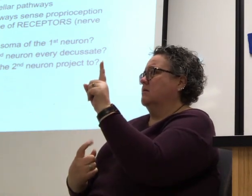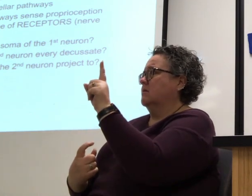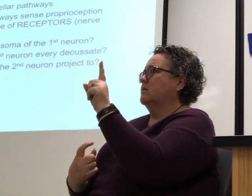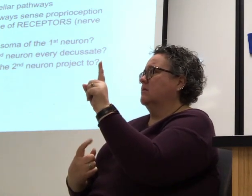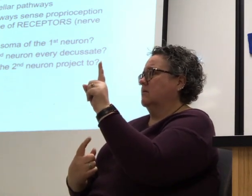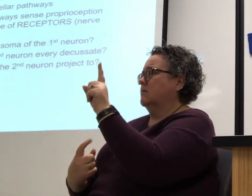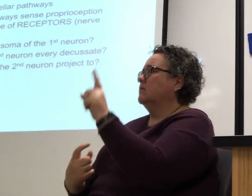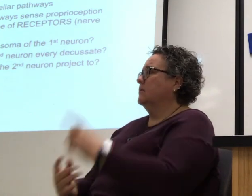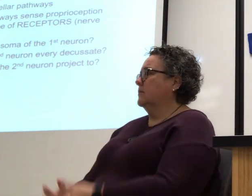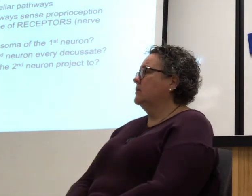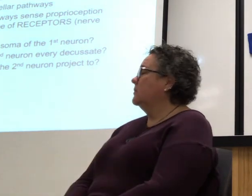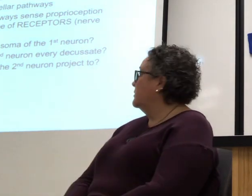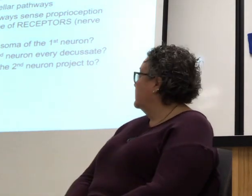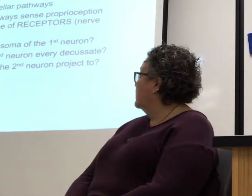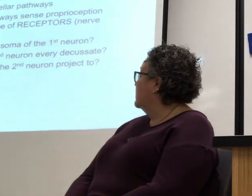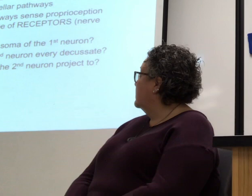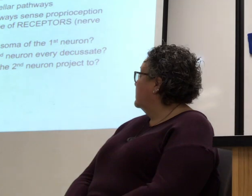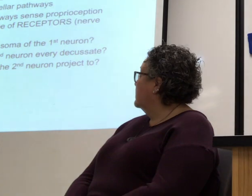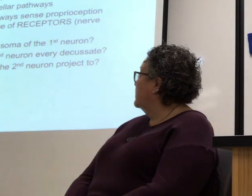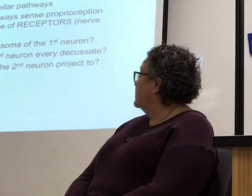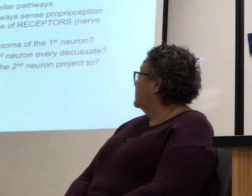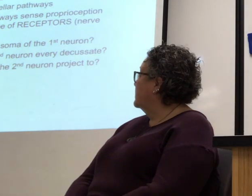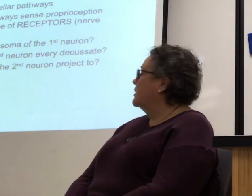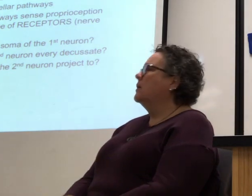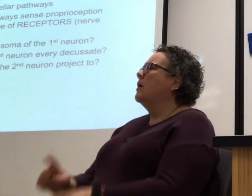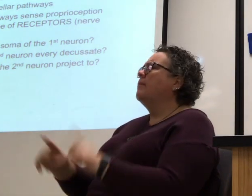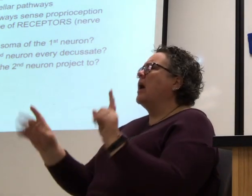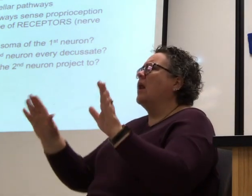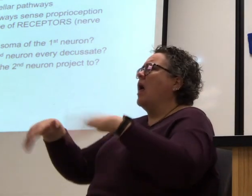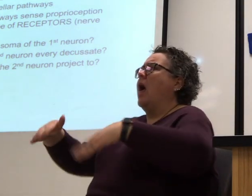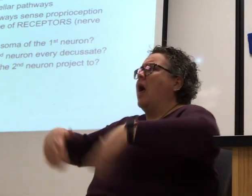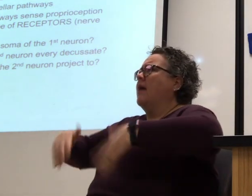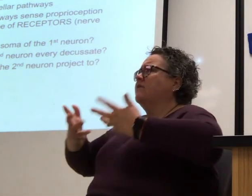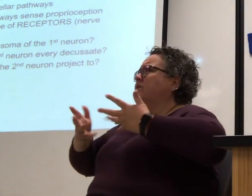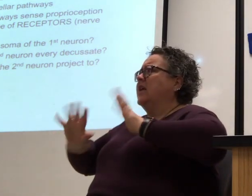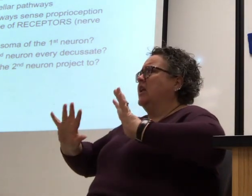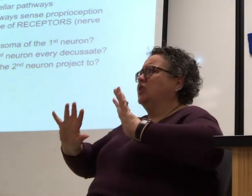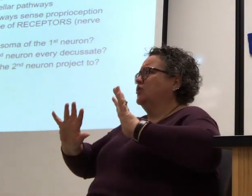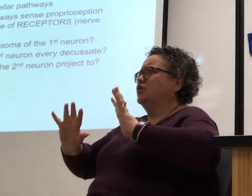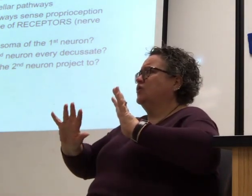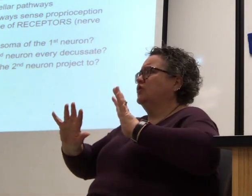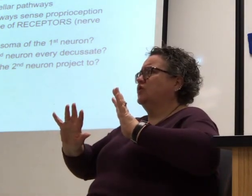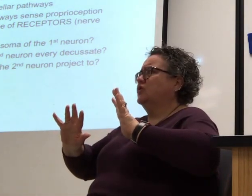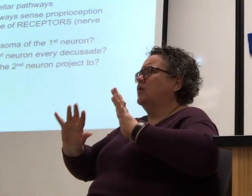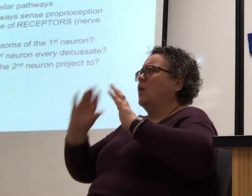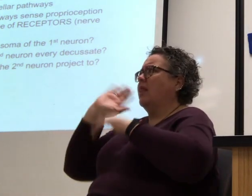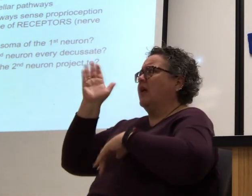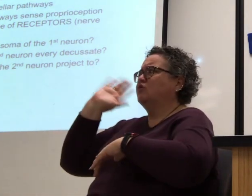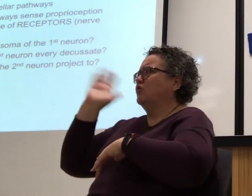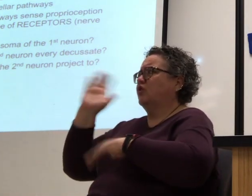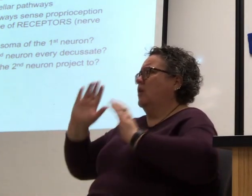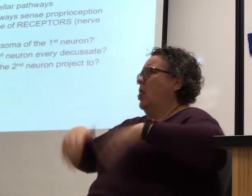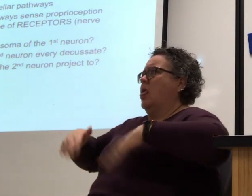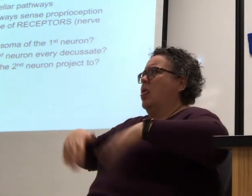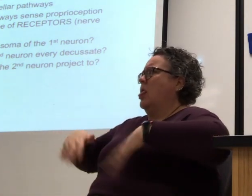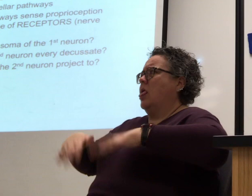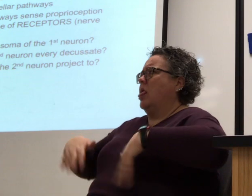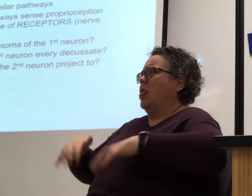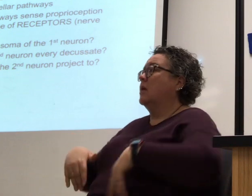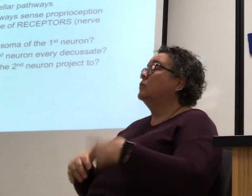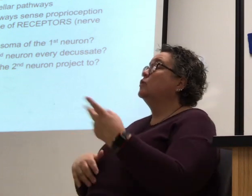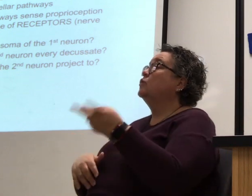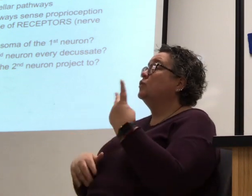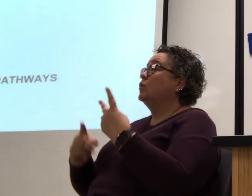Okay, all of these pathways here, but I'm not done yet. I did sensor, I gotta do motor. There's 2 pathways for